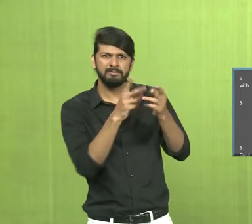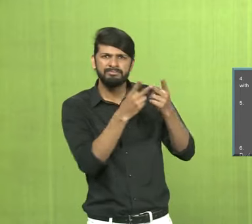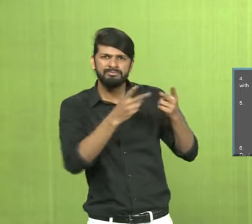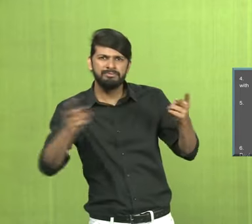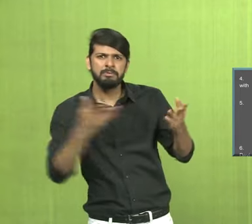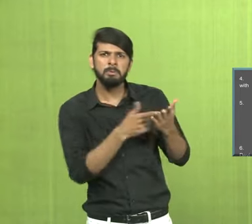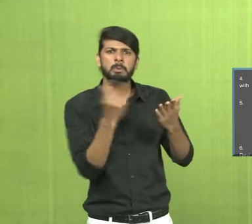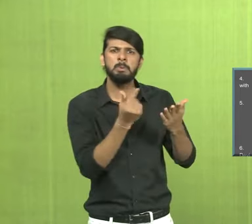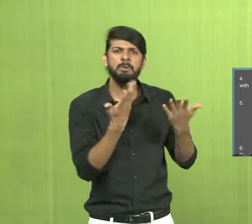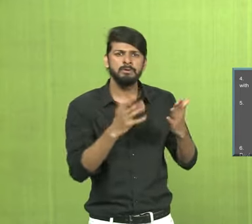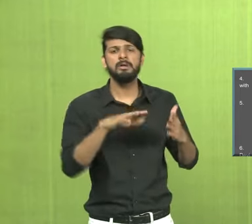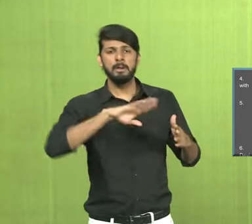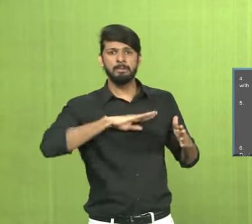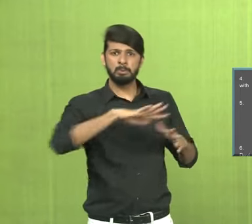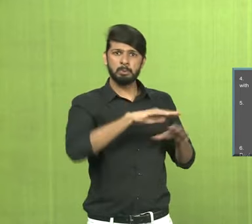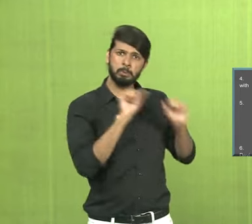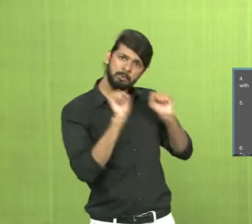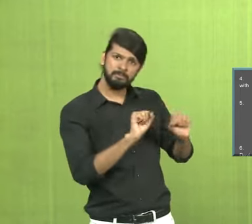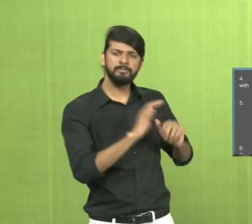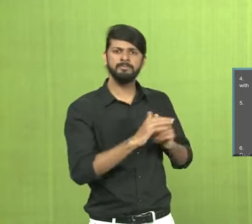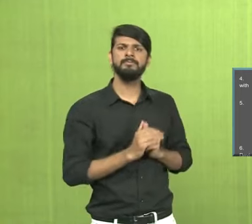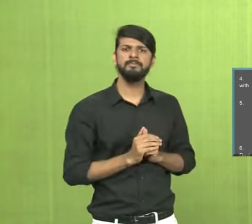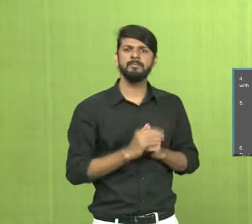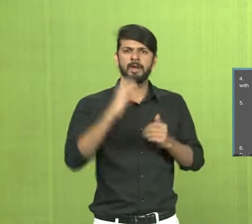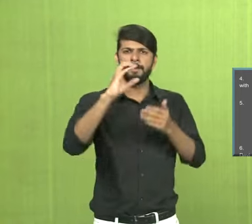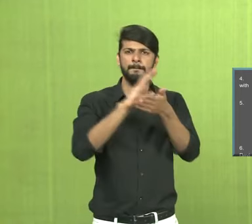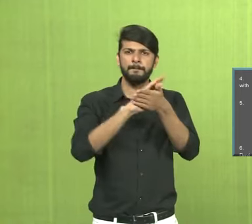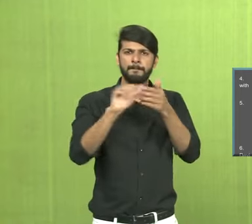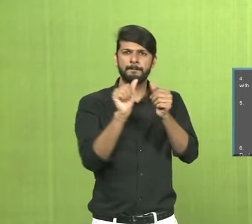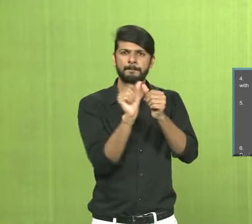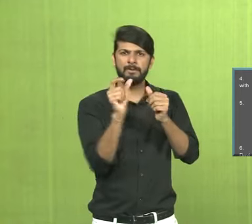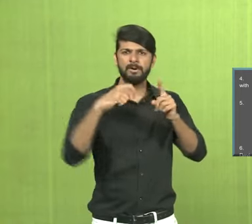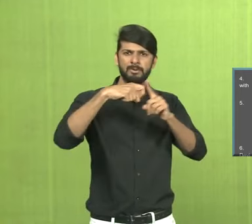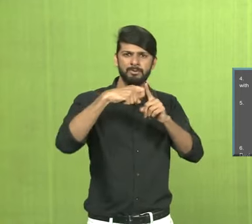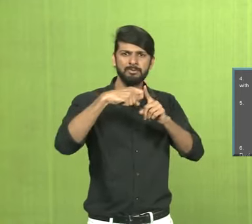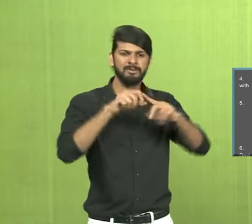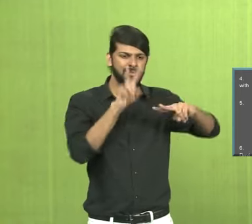The motifs used in Varli paintings are: first, the chalk,